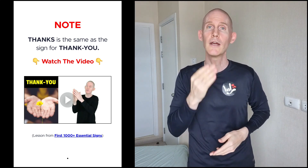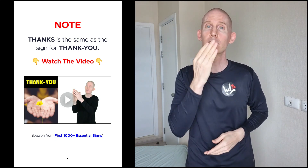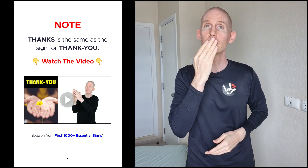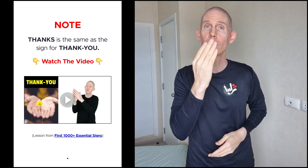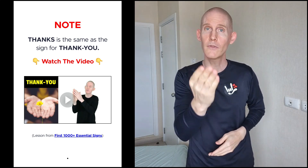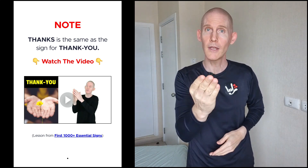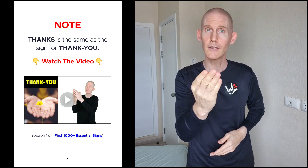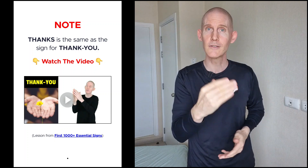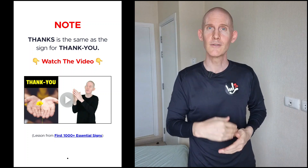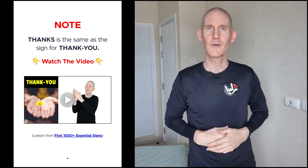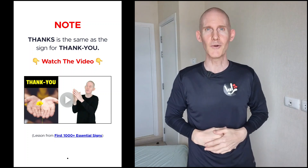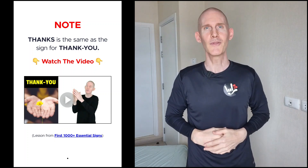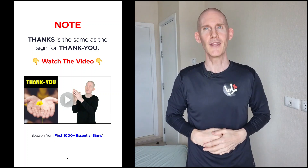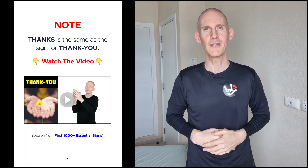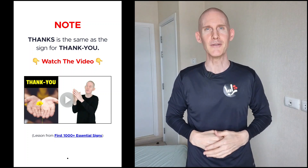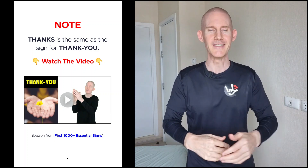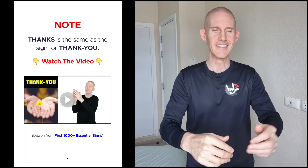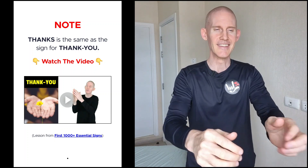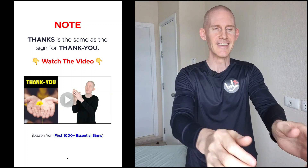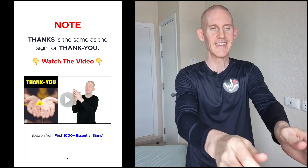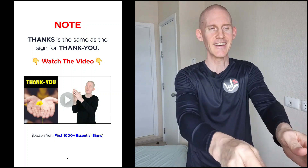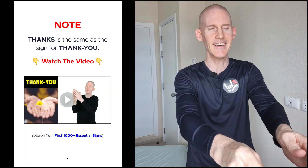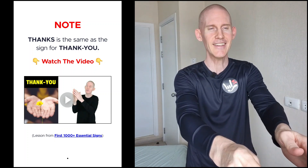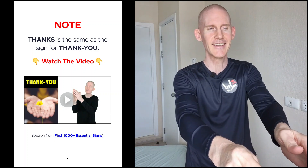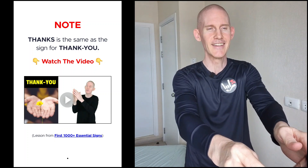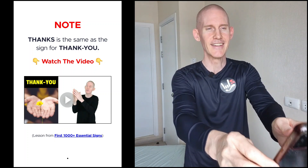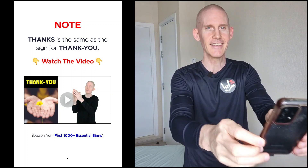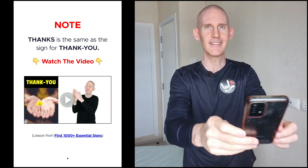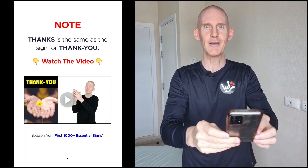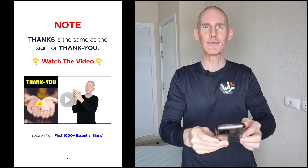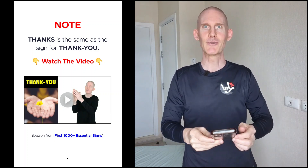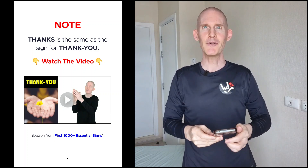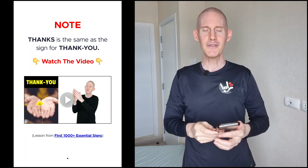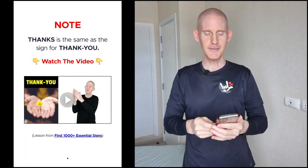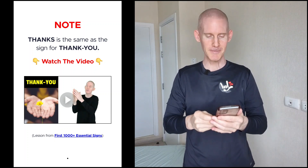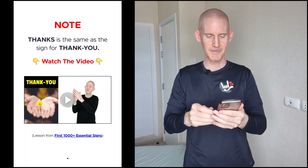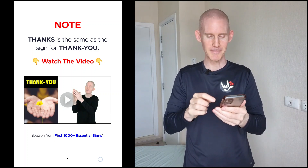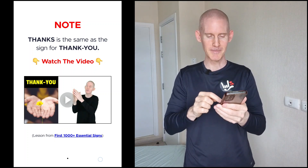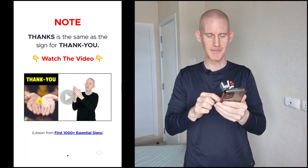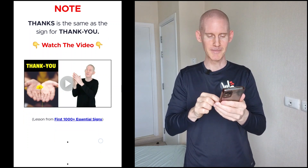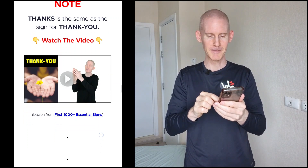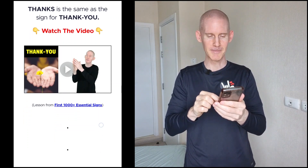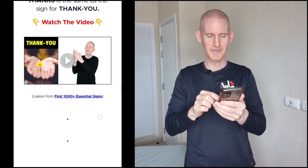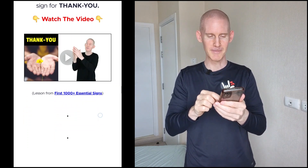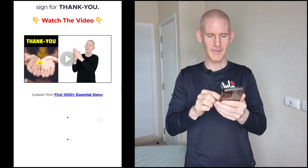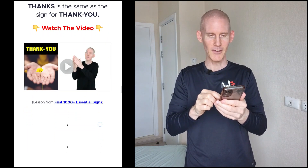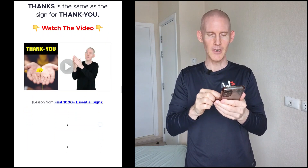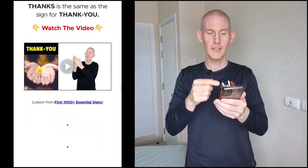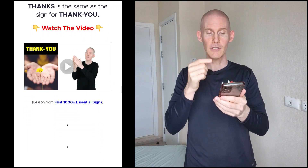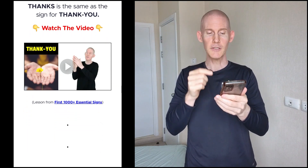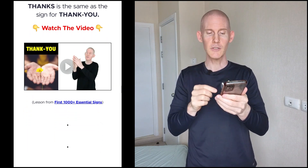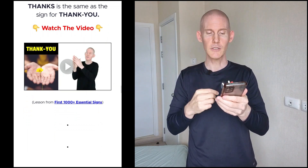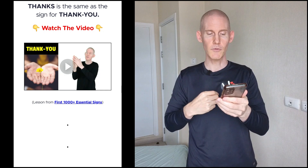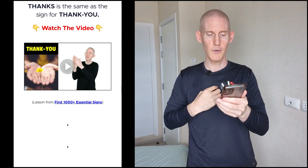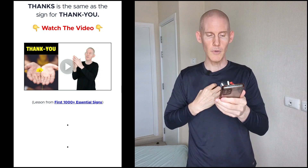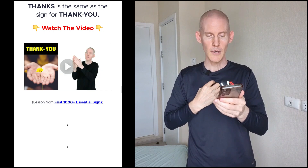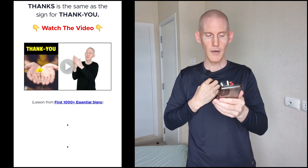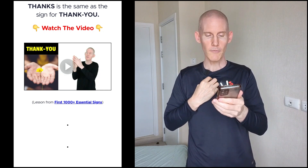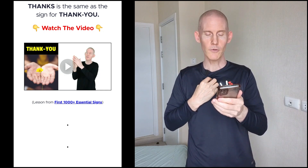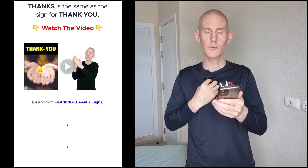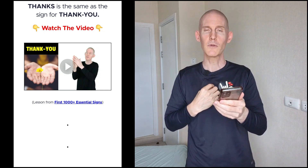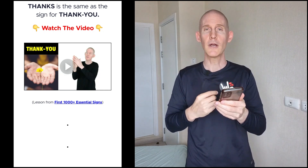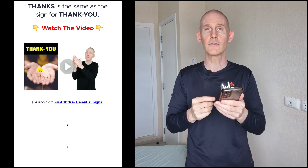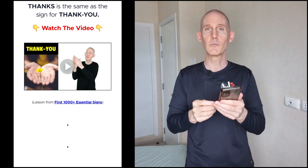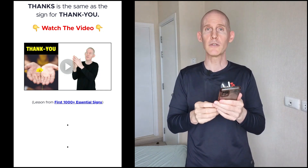using it as thanks. Or thank you. All right, let's keep scrolling. All right, and this lesson is from